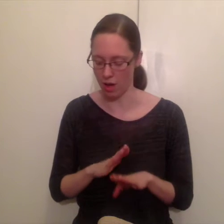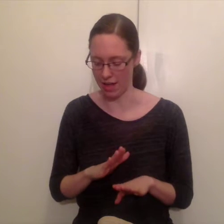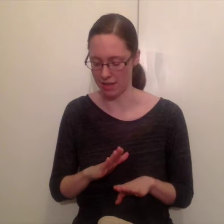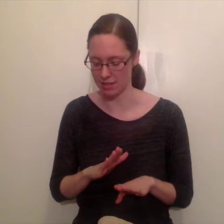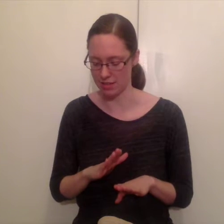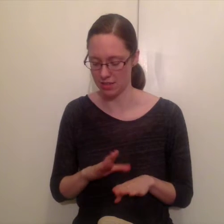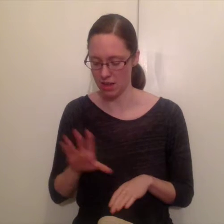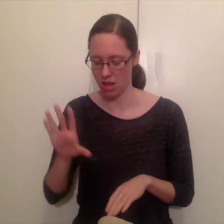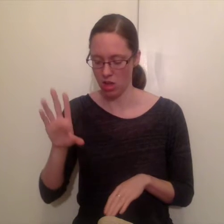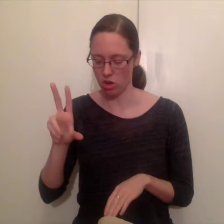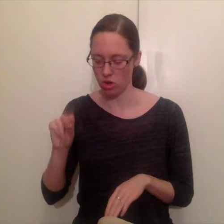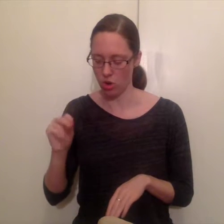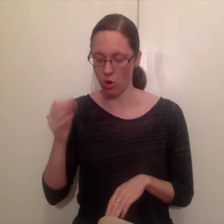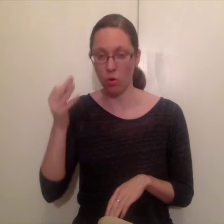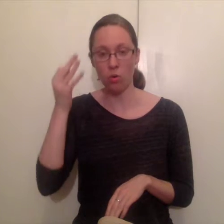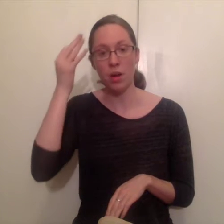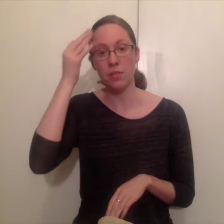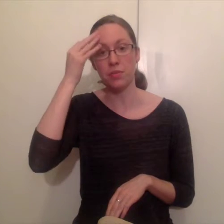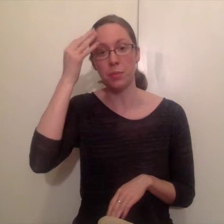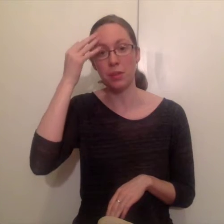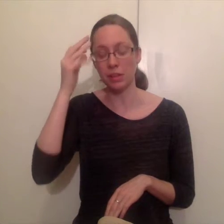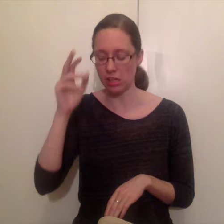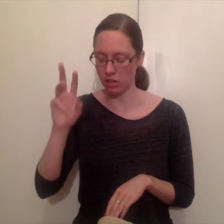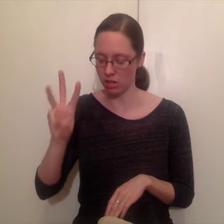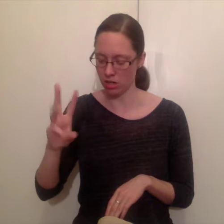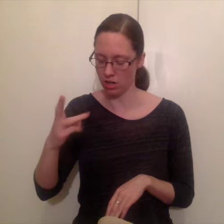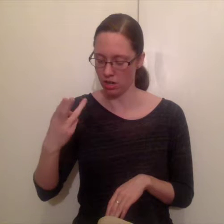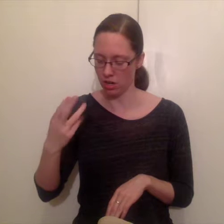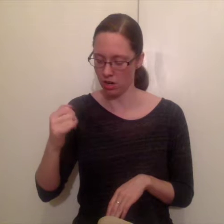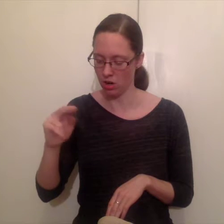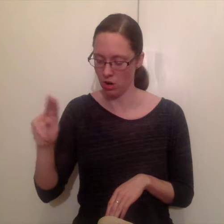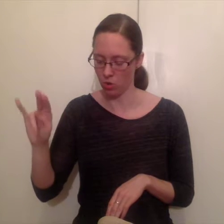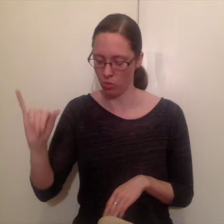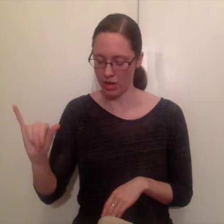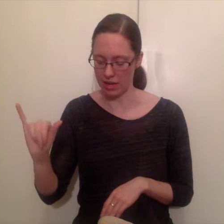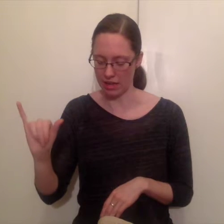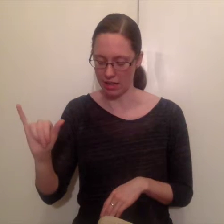quiet. No familiar whinny